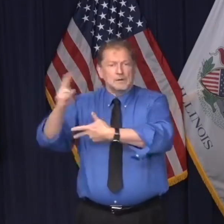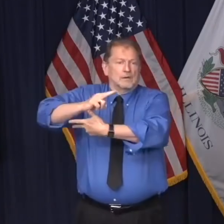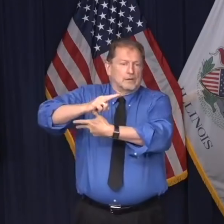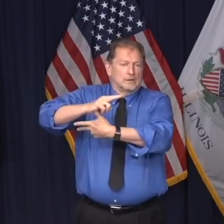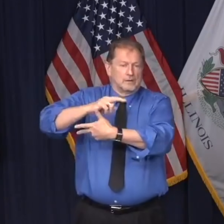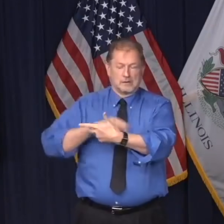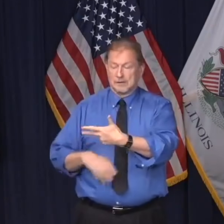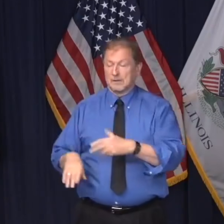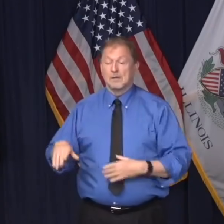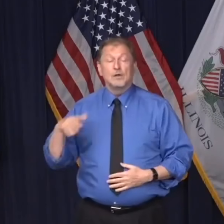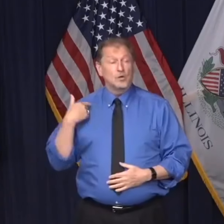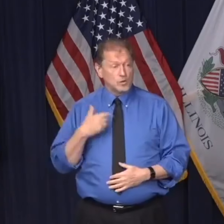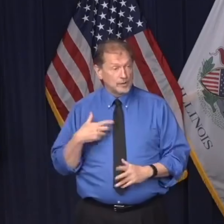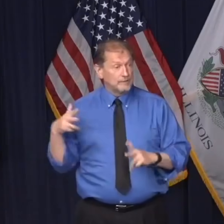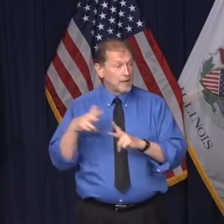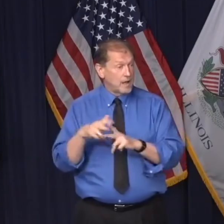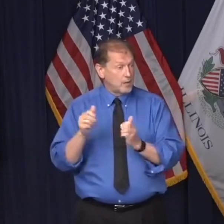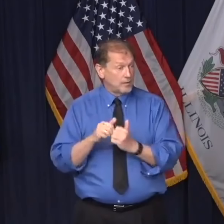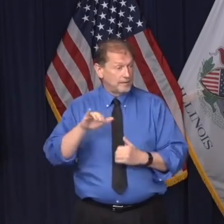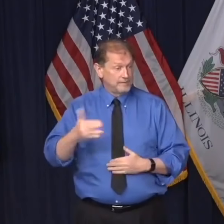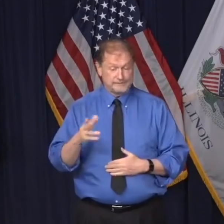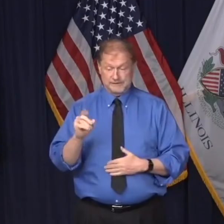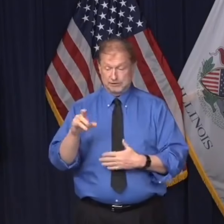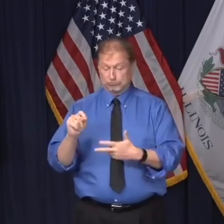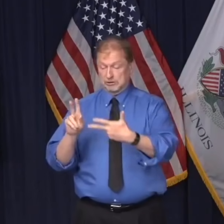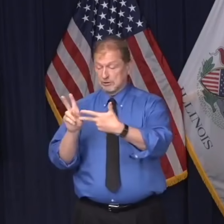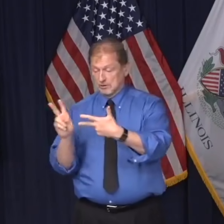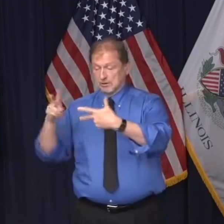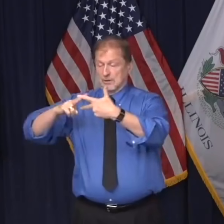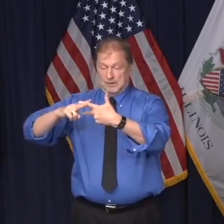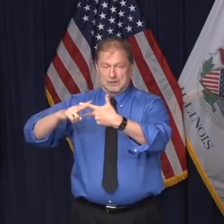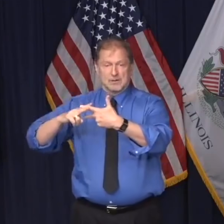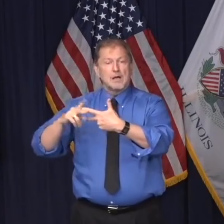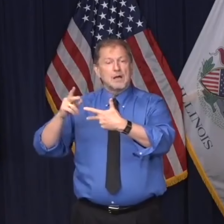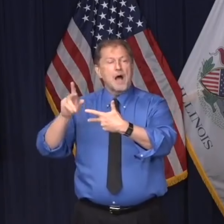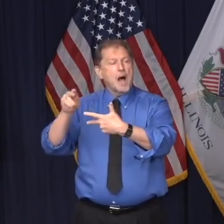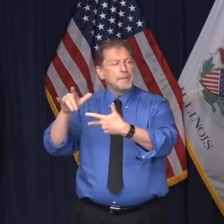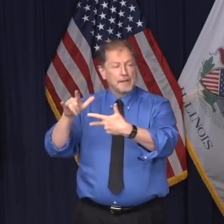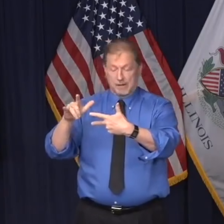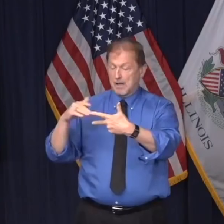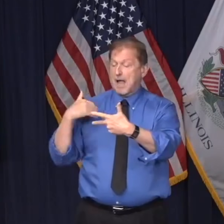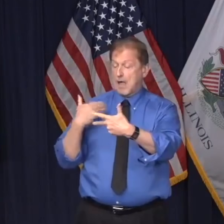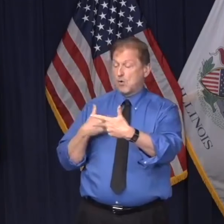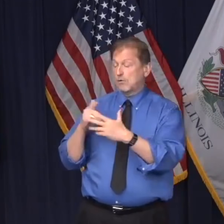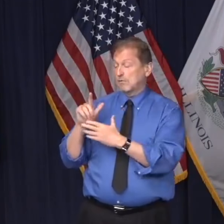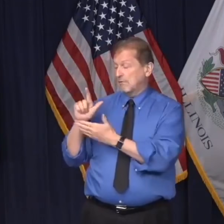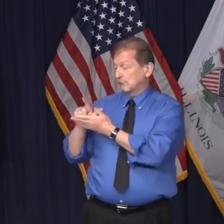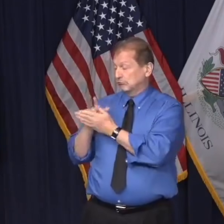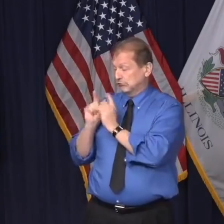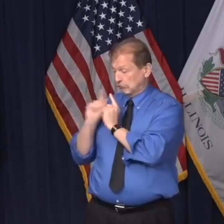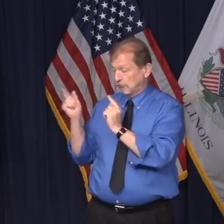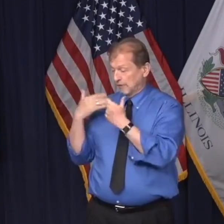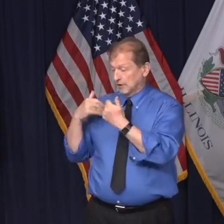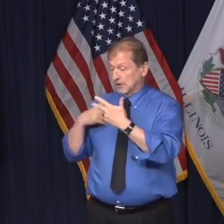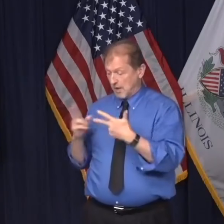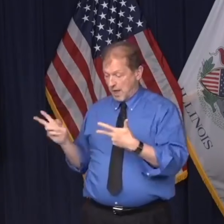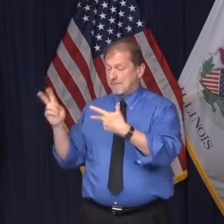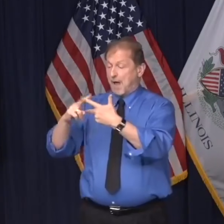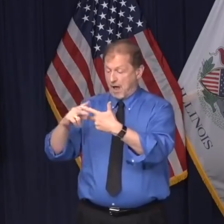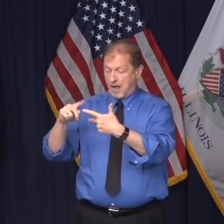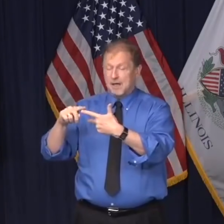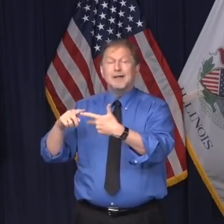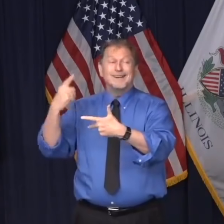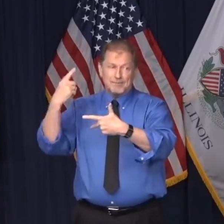filing with the 5th District. As I understand it, the Attorney General is filing an appeal with the 5th District and